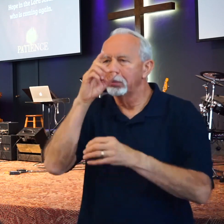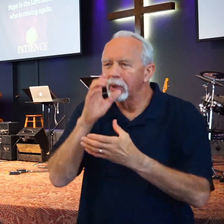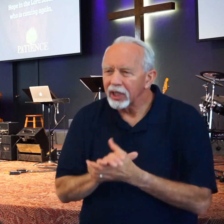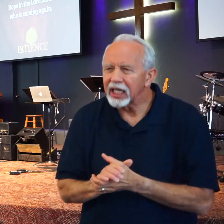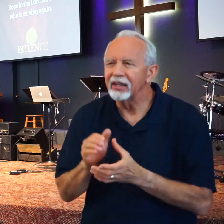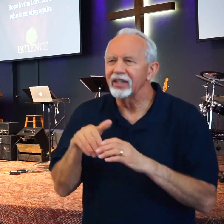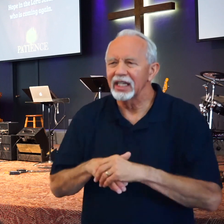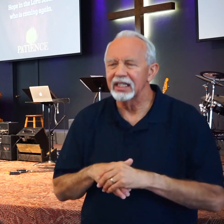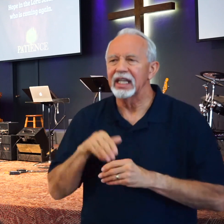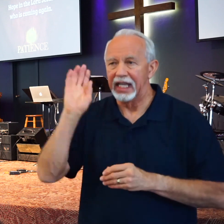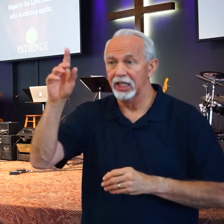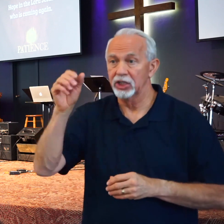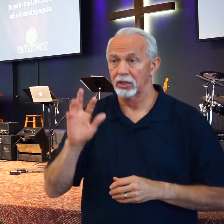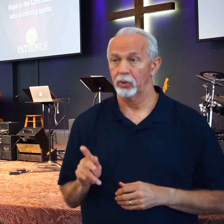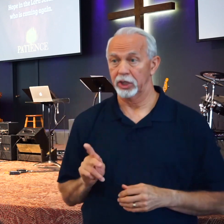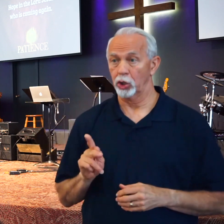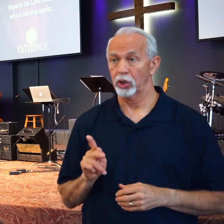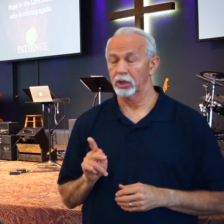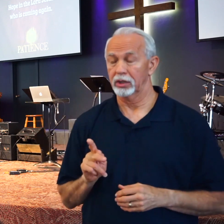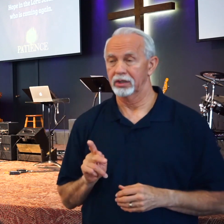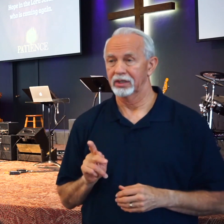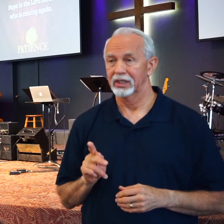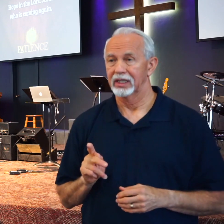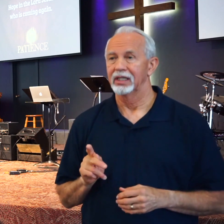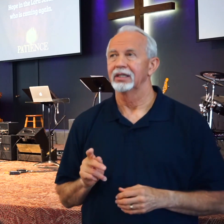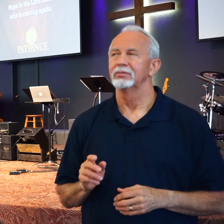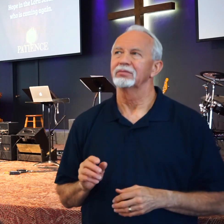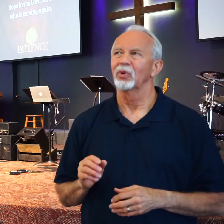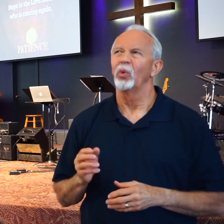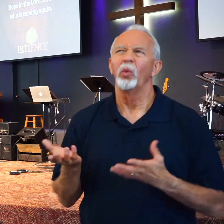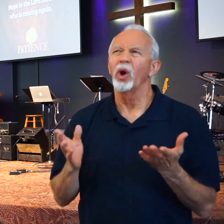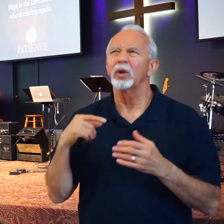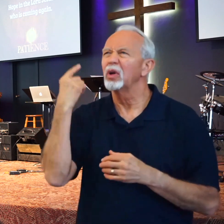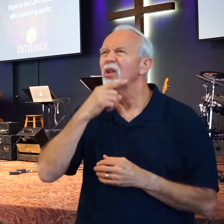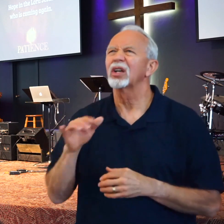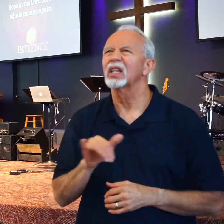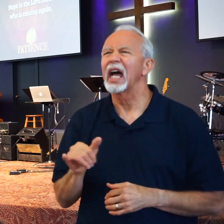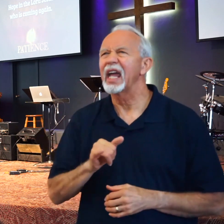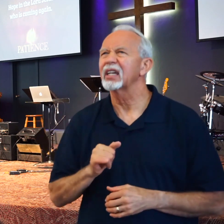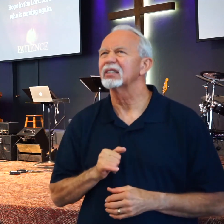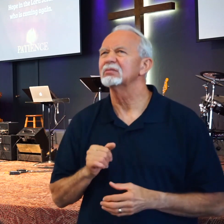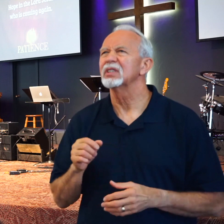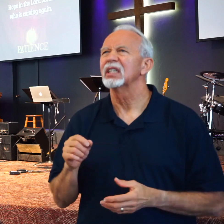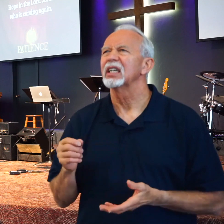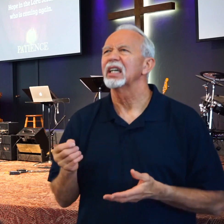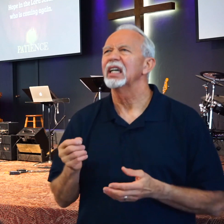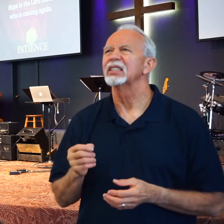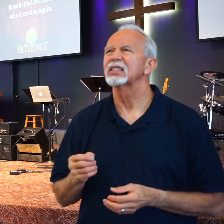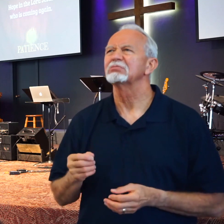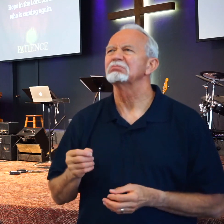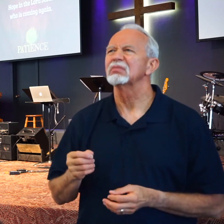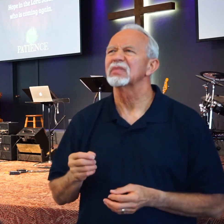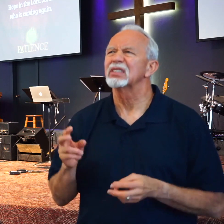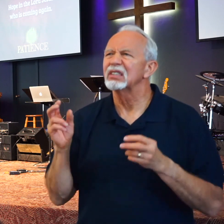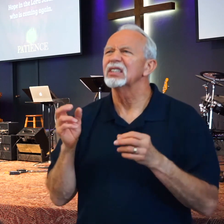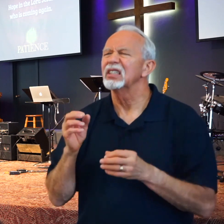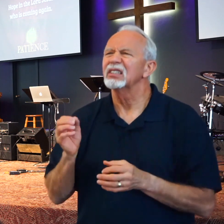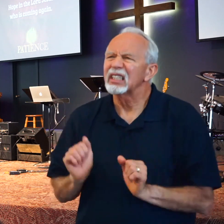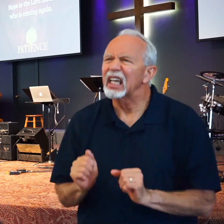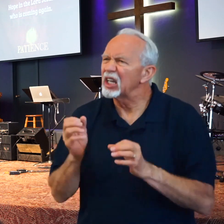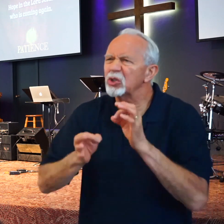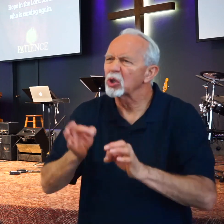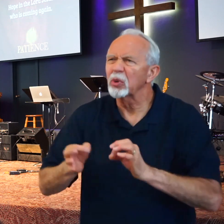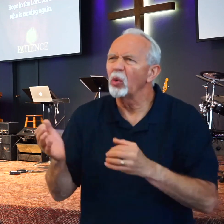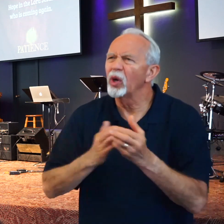the details, the timing, and what it will look like is subject to interpretation, but do not leave here doubting he